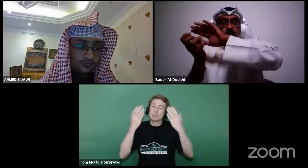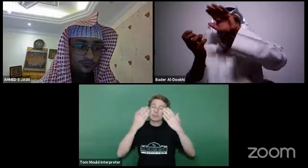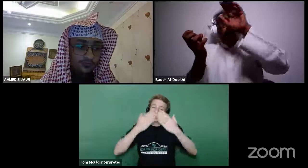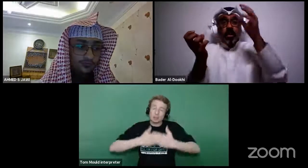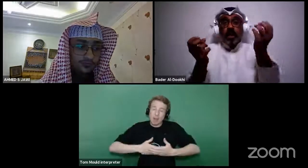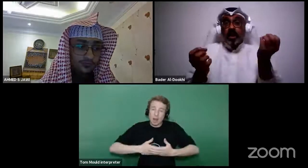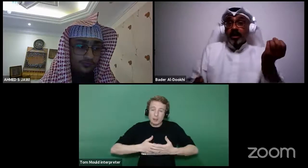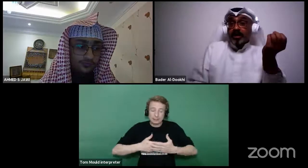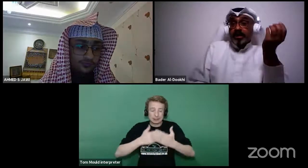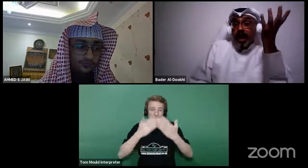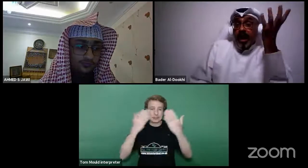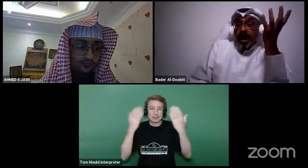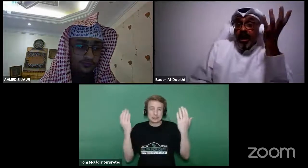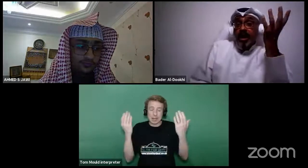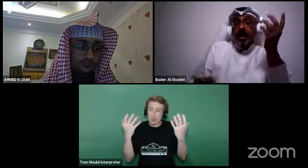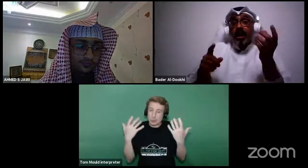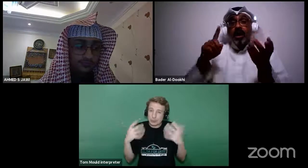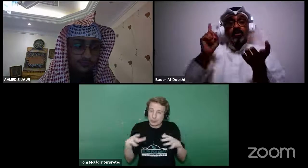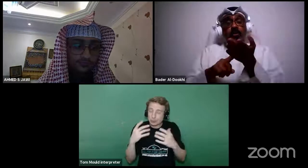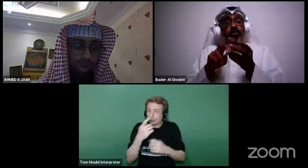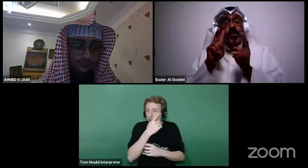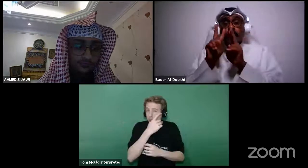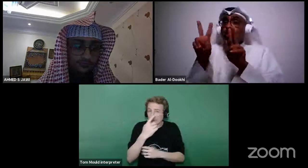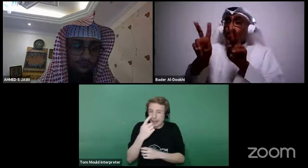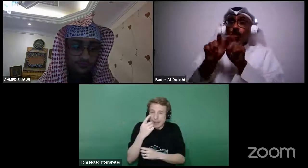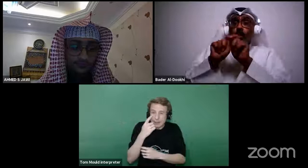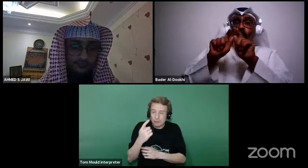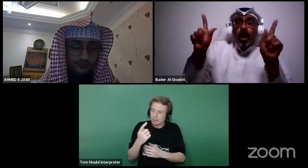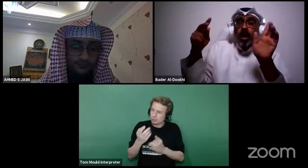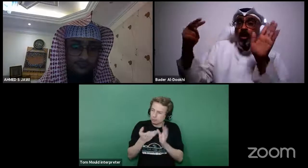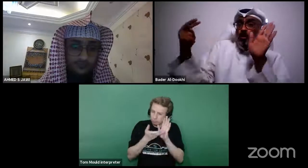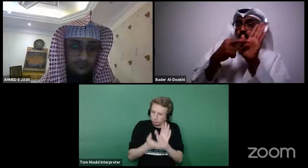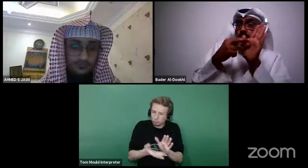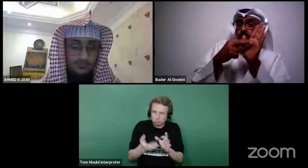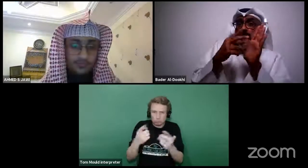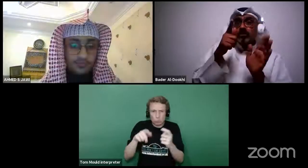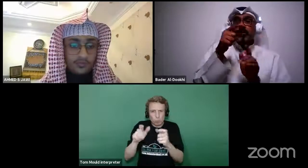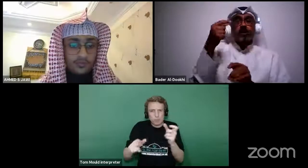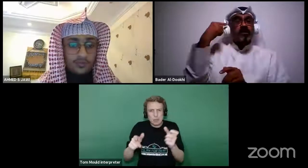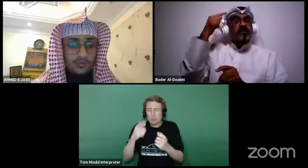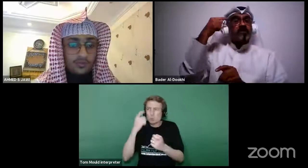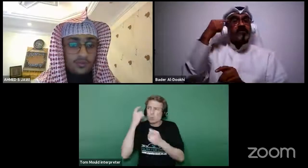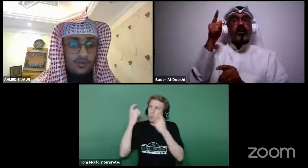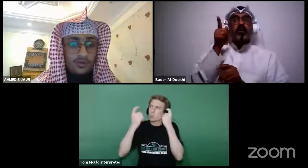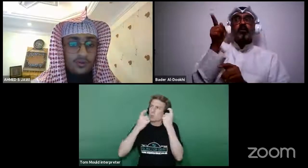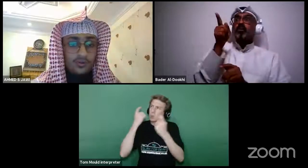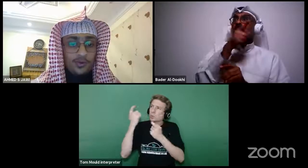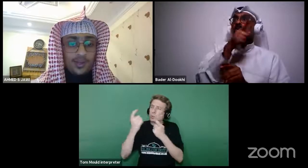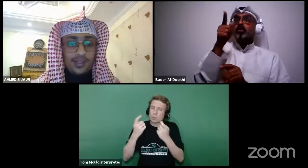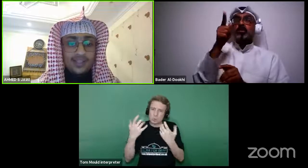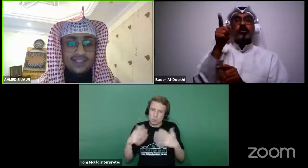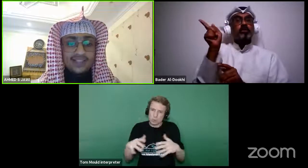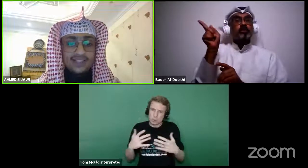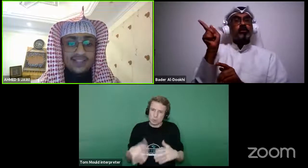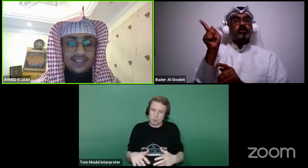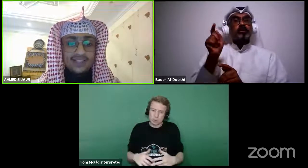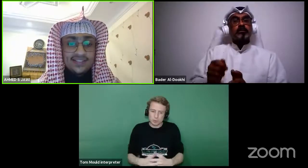these things there are proofs and evidences for a people who reflect.